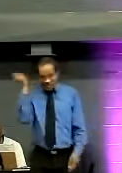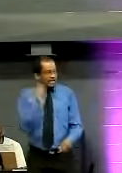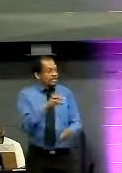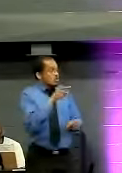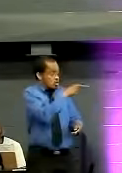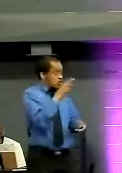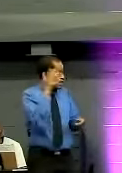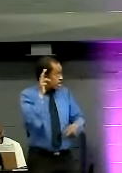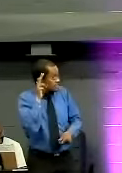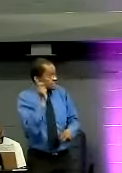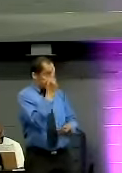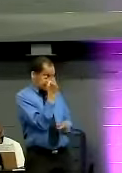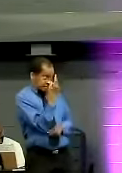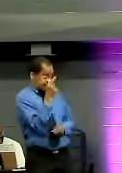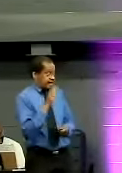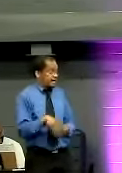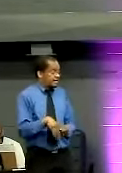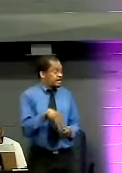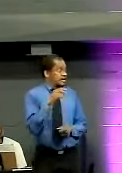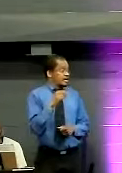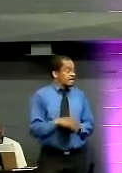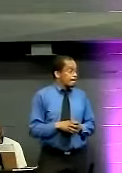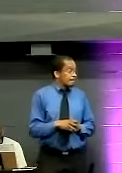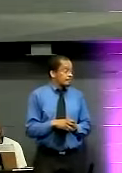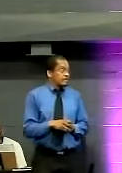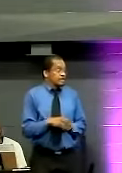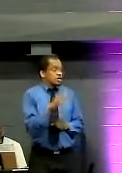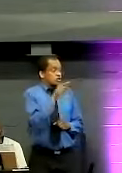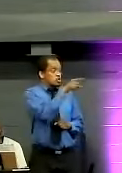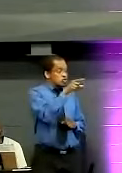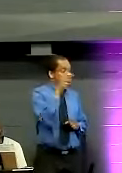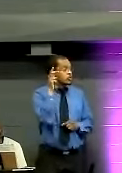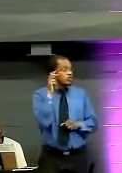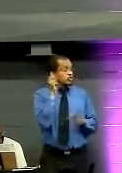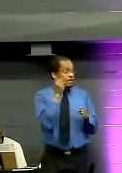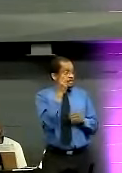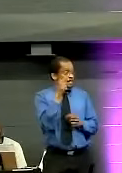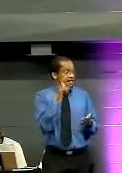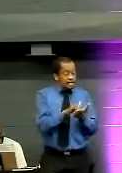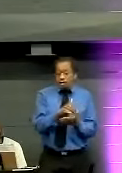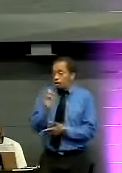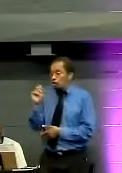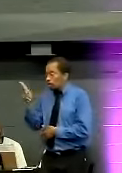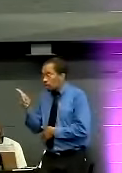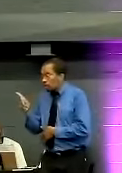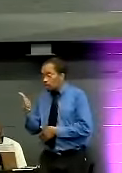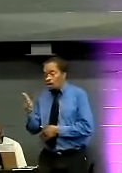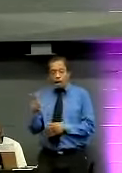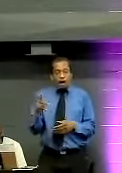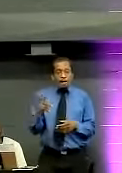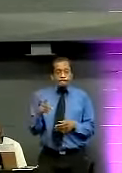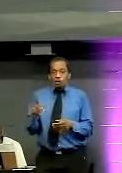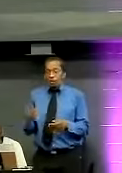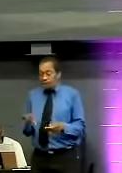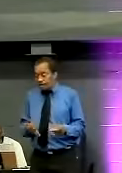that? Wow. Right? You hear Thomas and Theodore, y'all, wow. In other words, when they threw him on